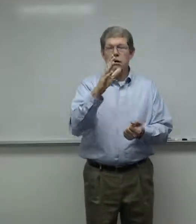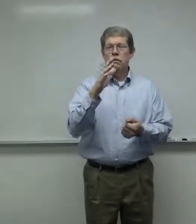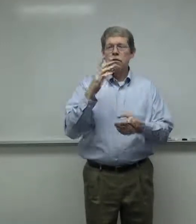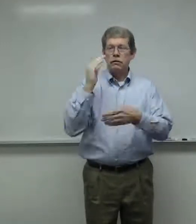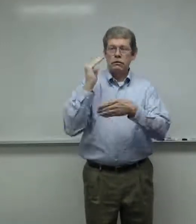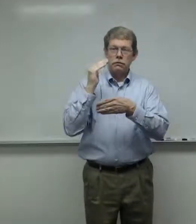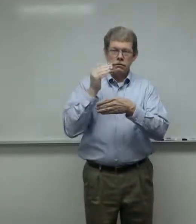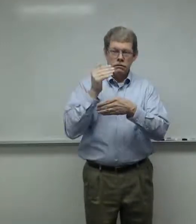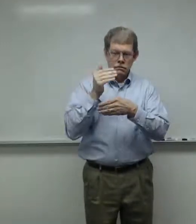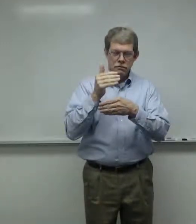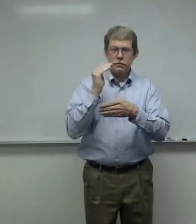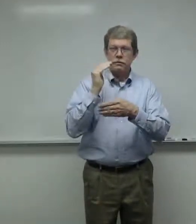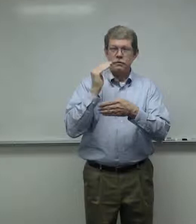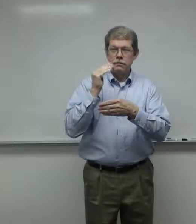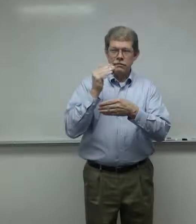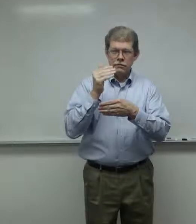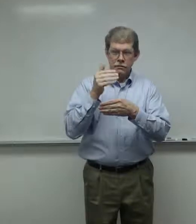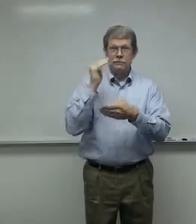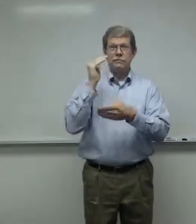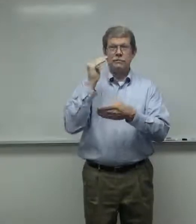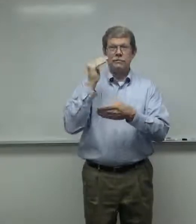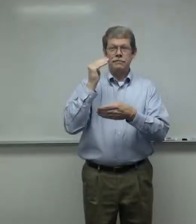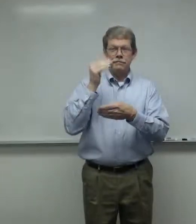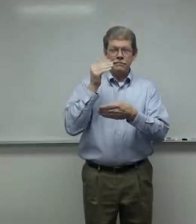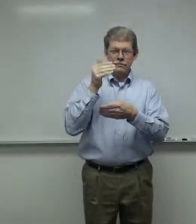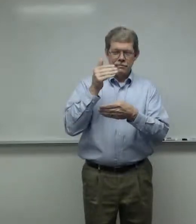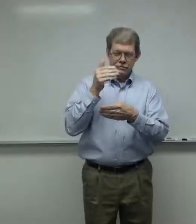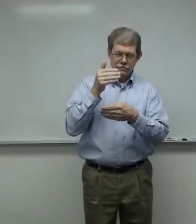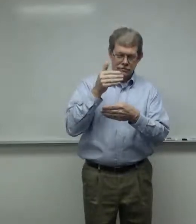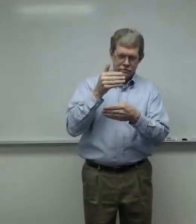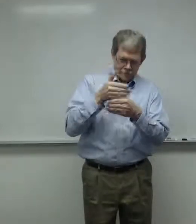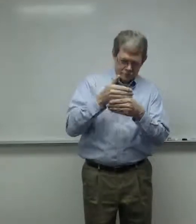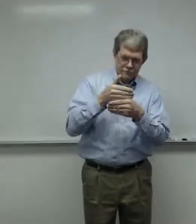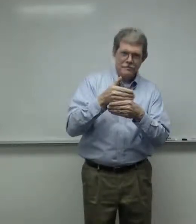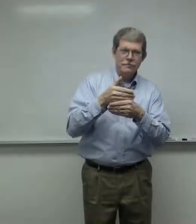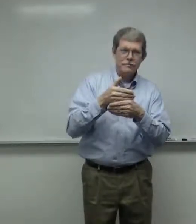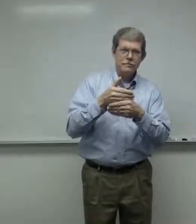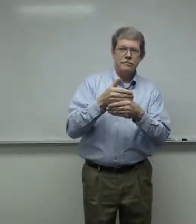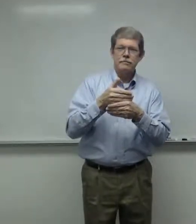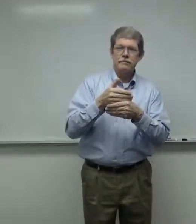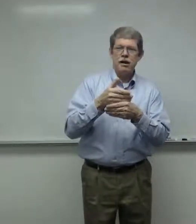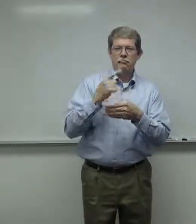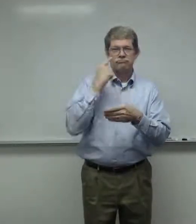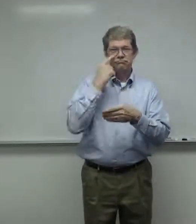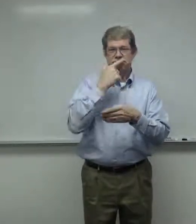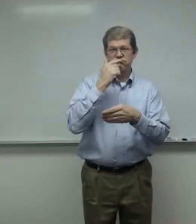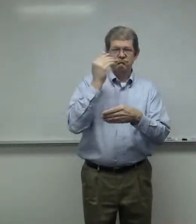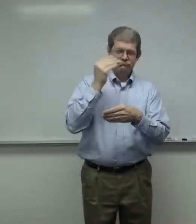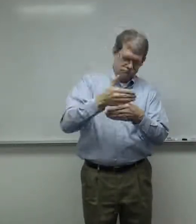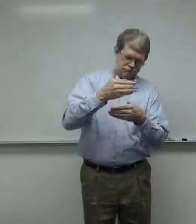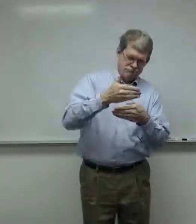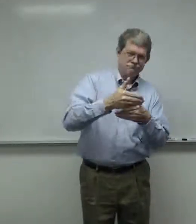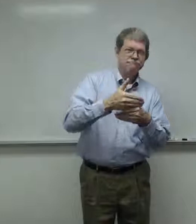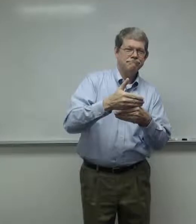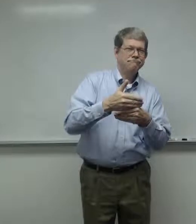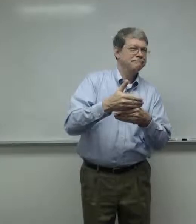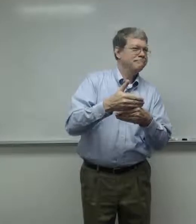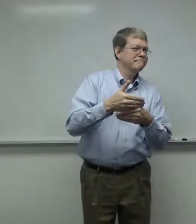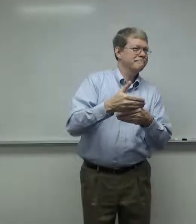You can be sleepy. Your eyelids can be, you know, fighting your eye.